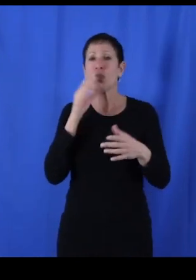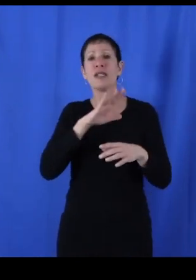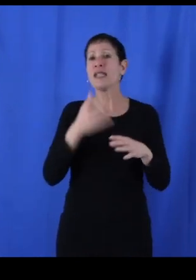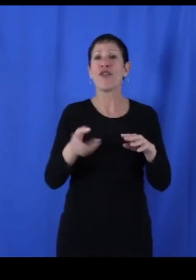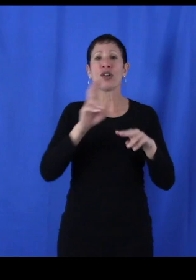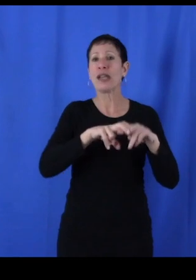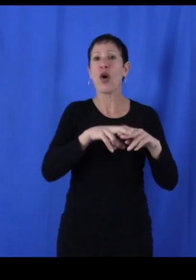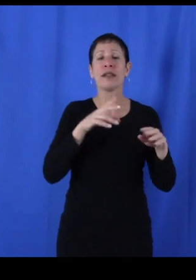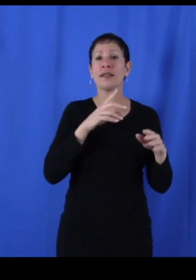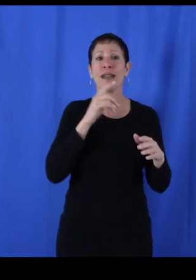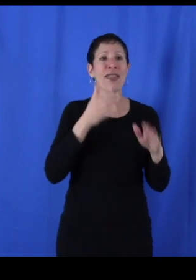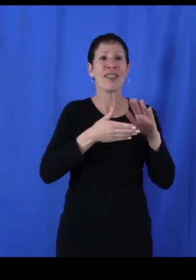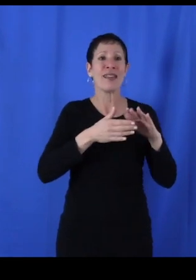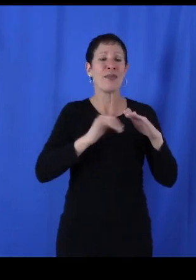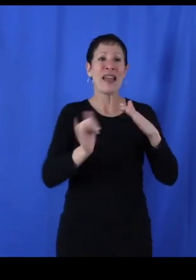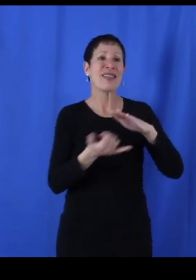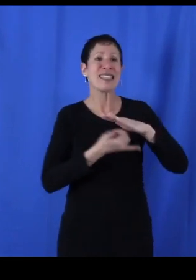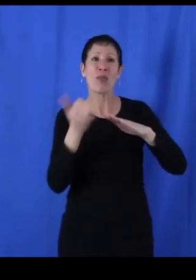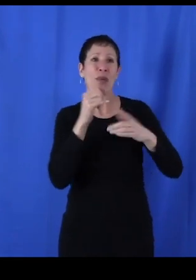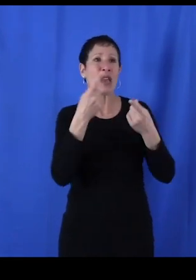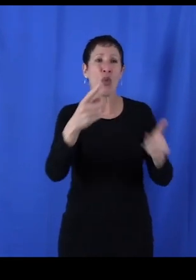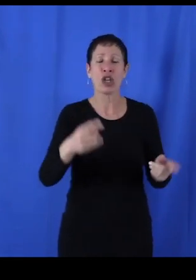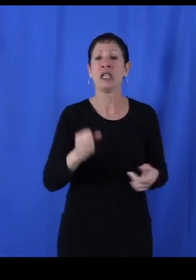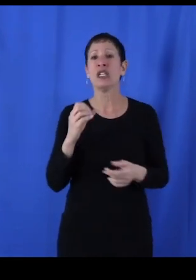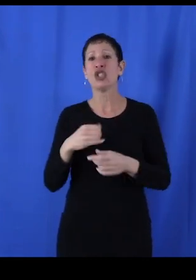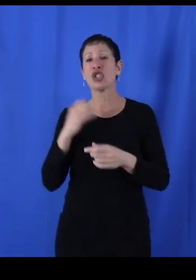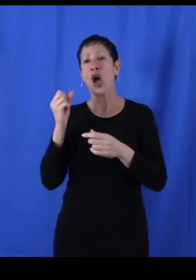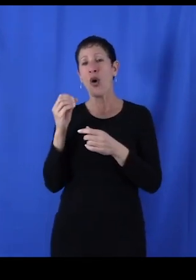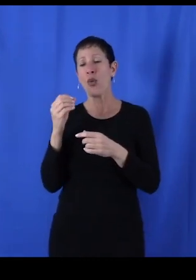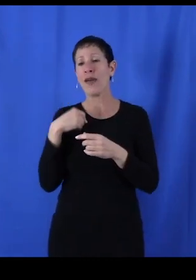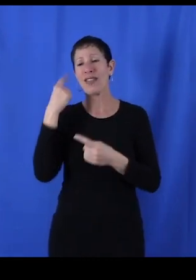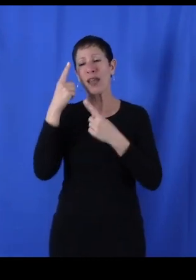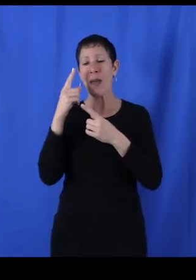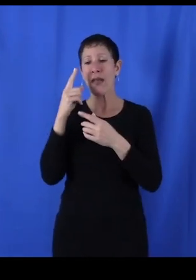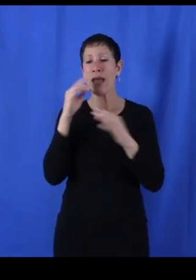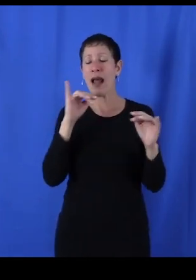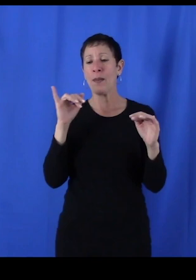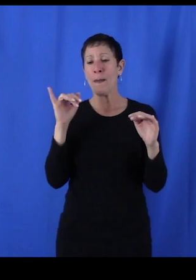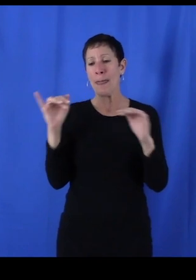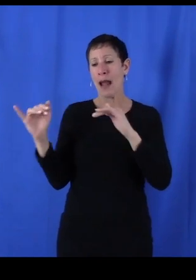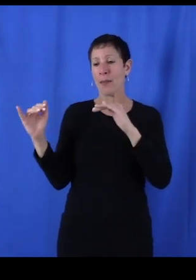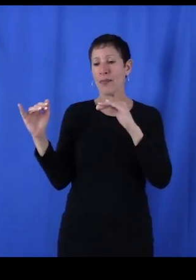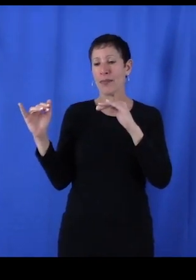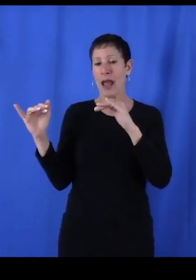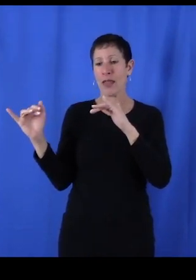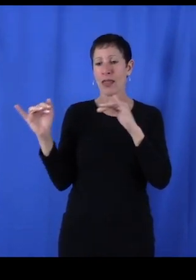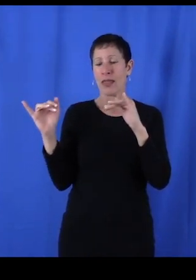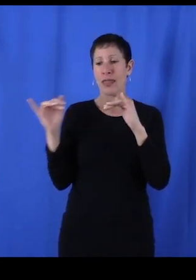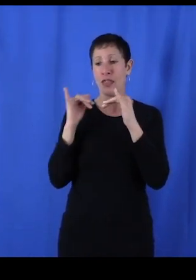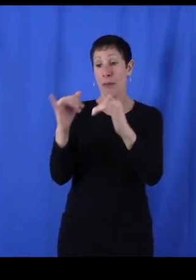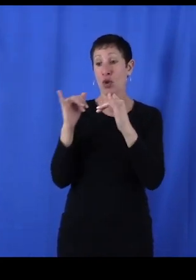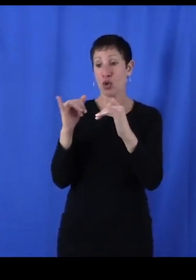the kind of question that I'm trying to think through is actually the mutually indifferent. The thing that, like, if you think about a network with all